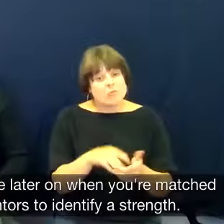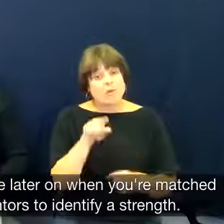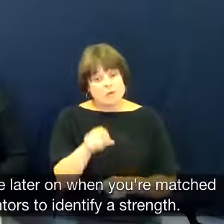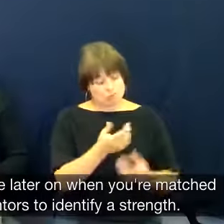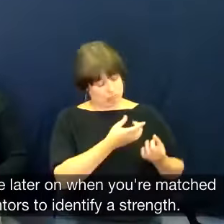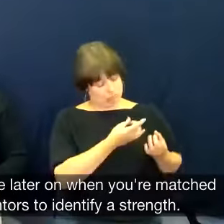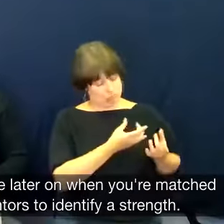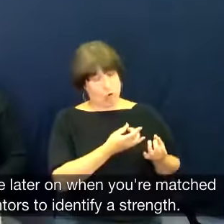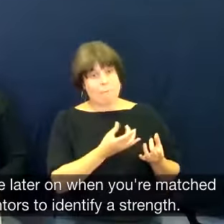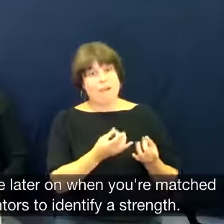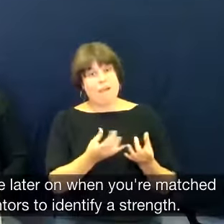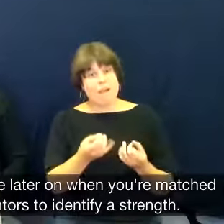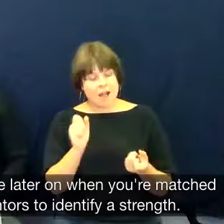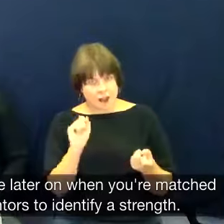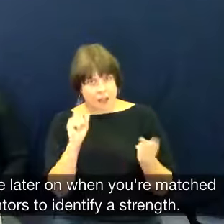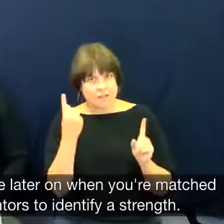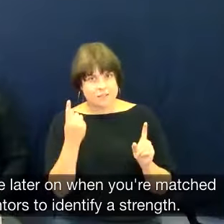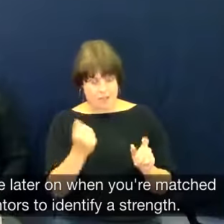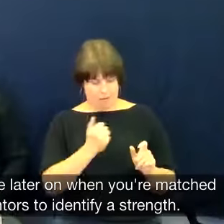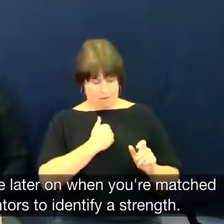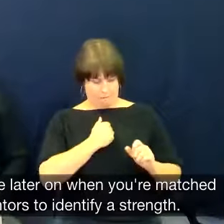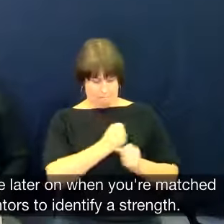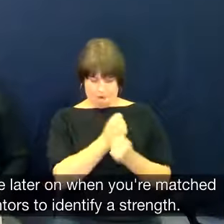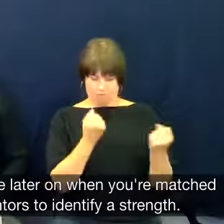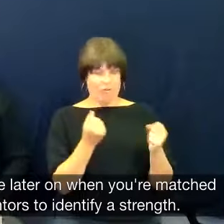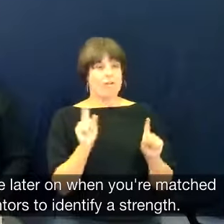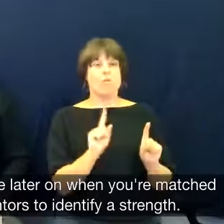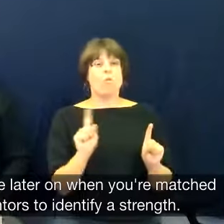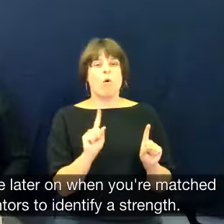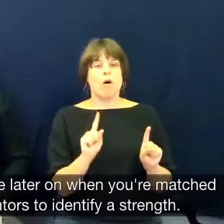help you prepare and identify those strengths.